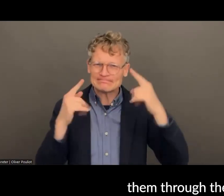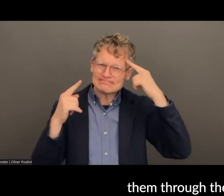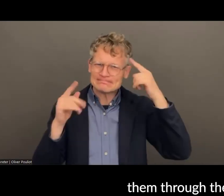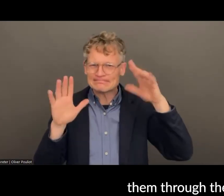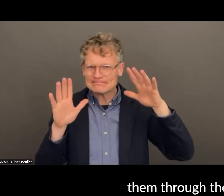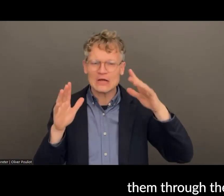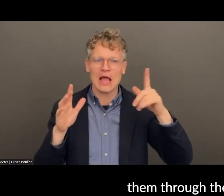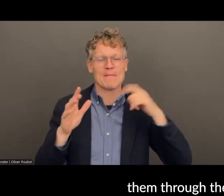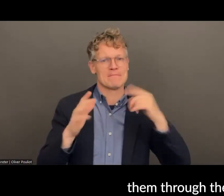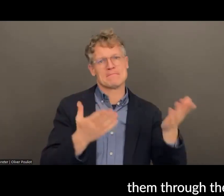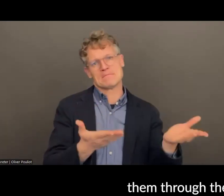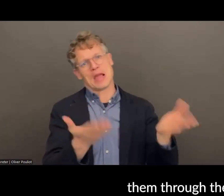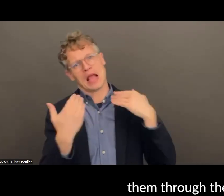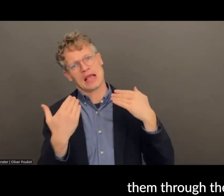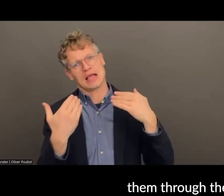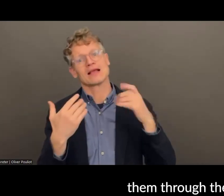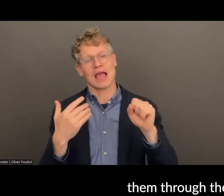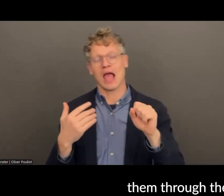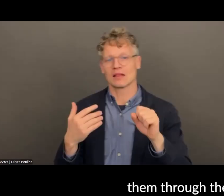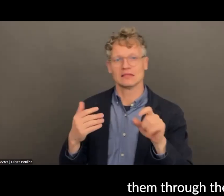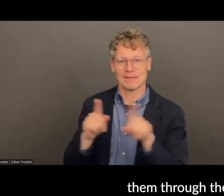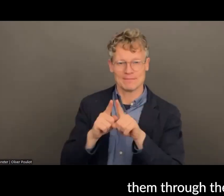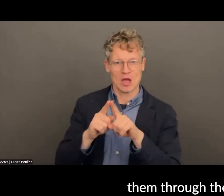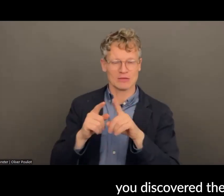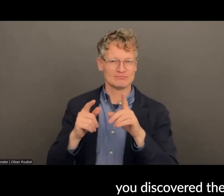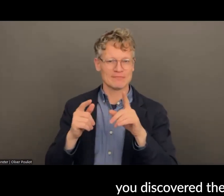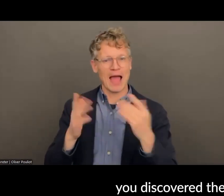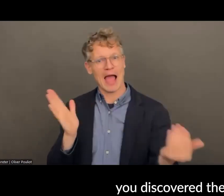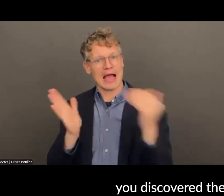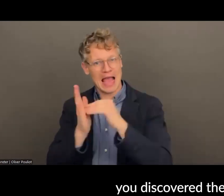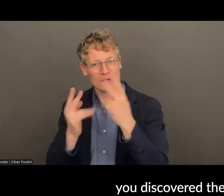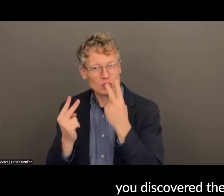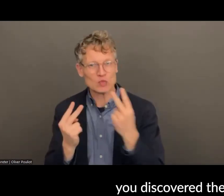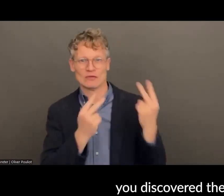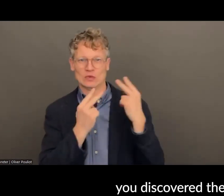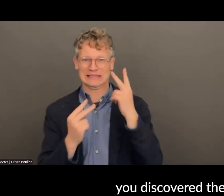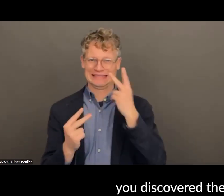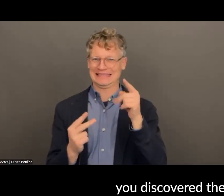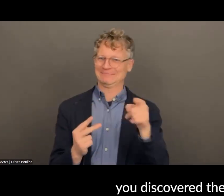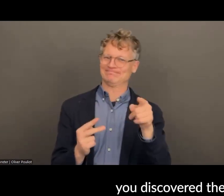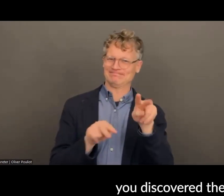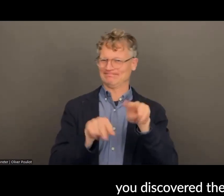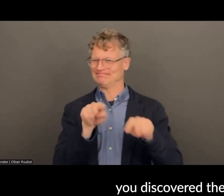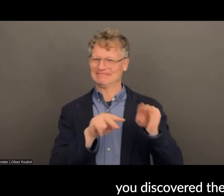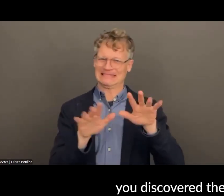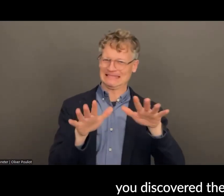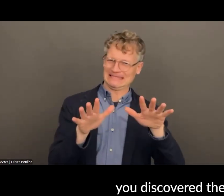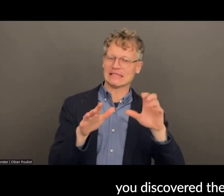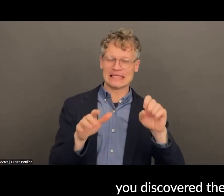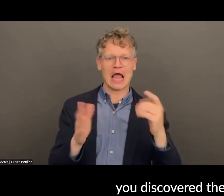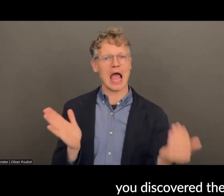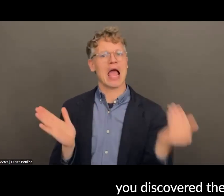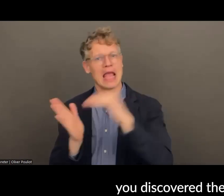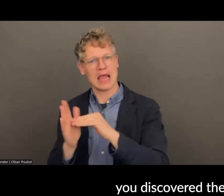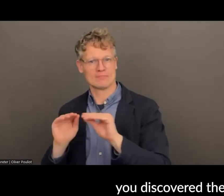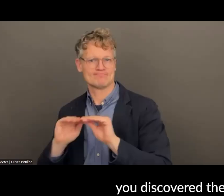through the step-by-step on the areas that you discovered they were not very strong in as